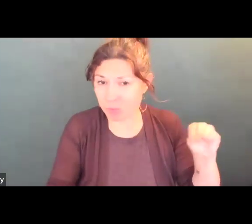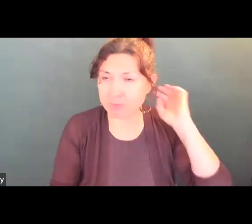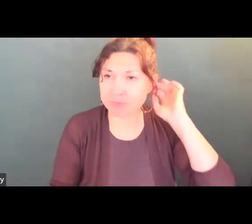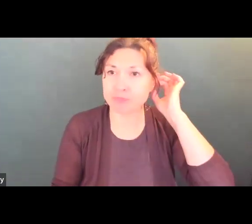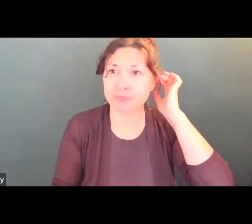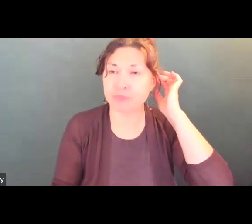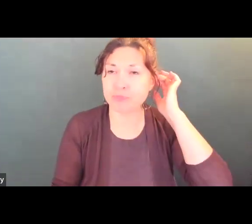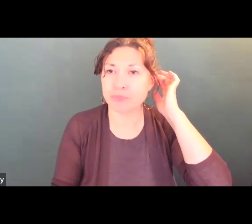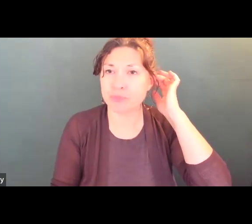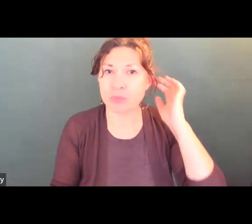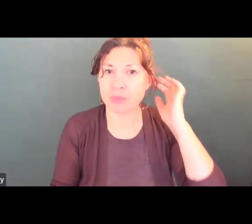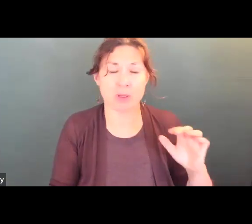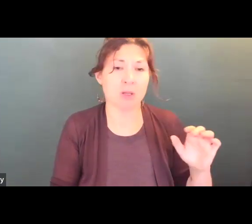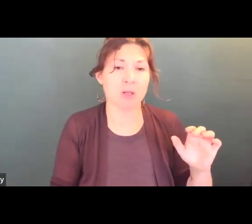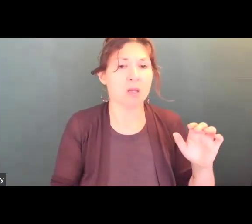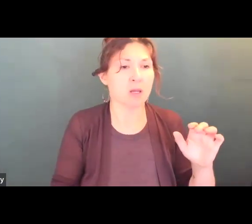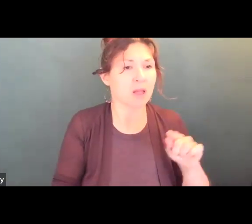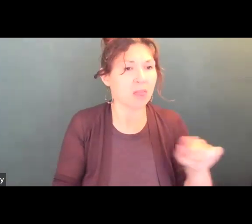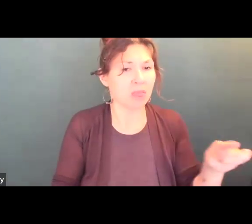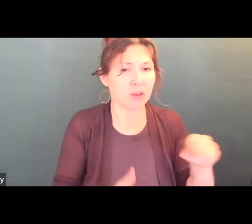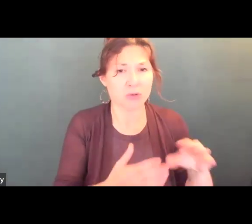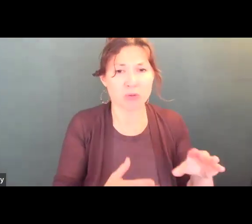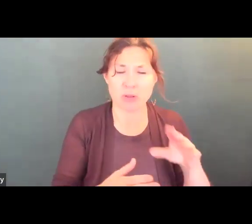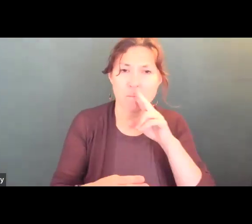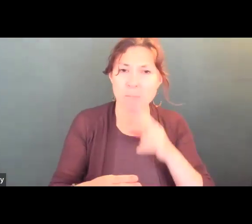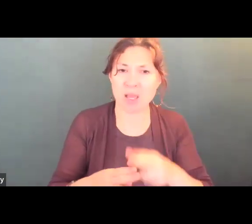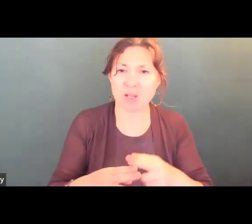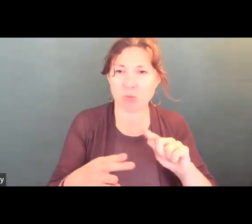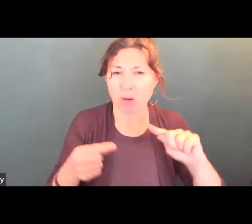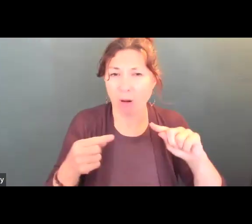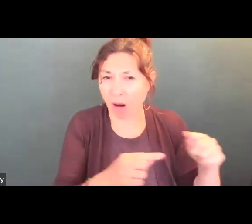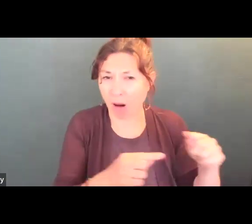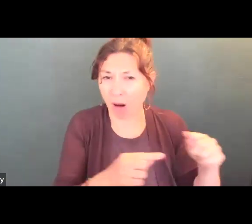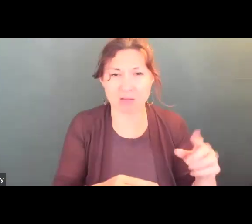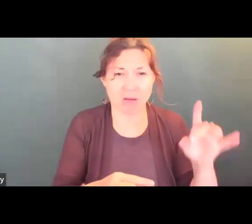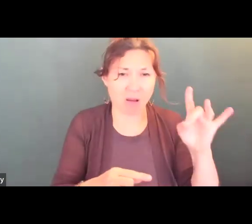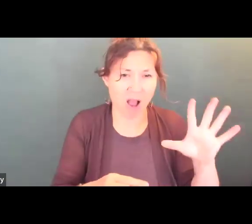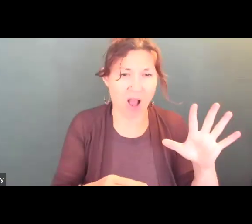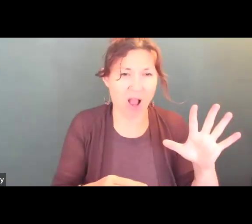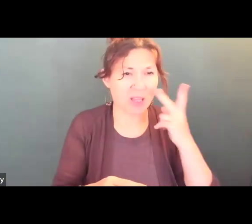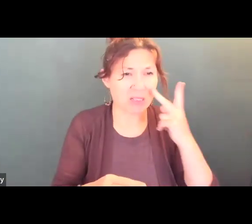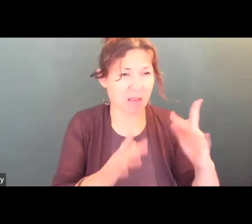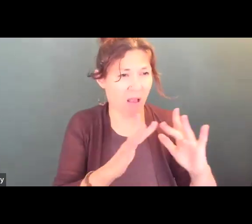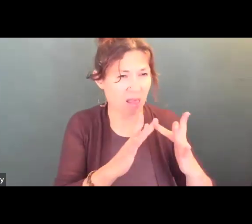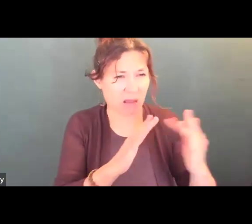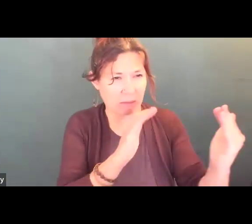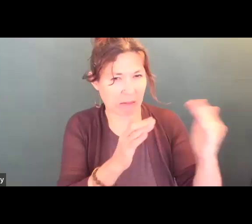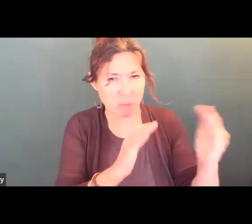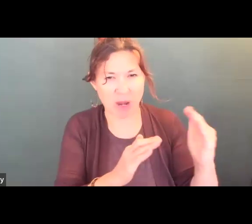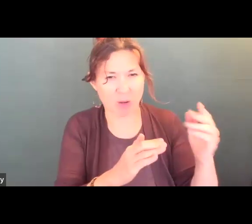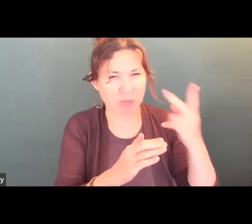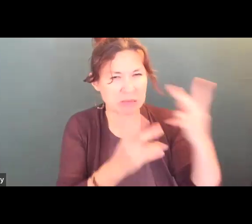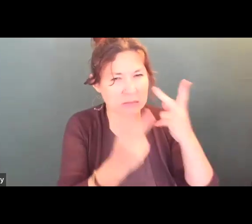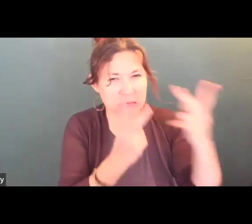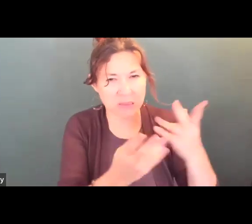shared the hurts and the harms that they've experienced online from unhealthy social comparisons, as well